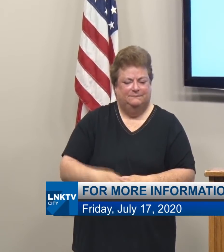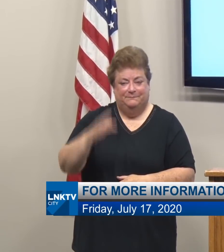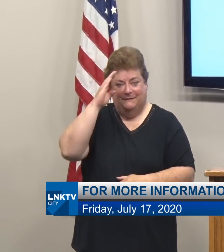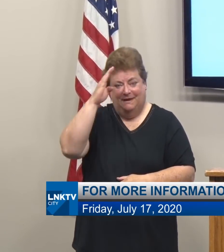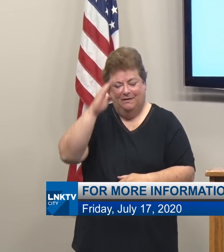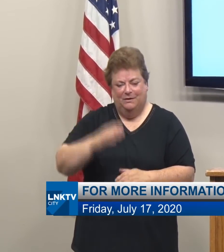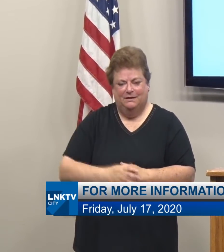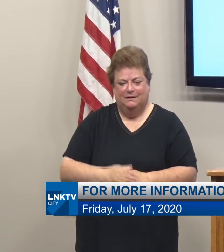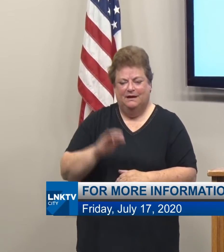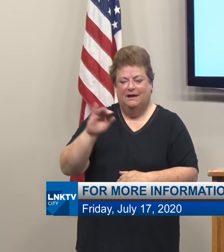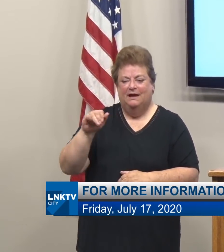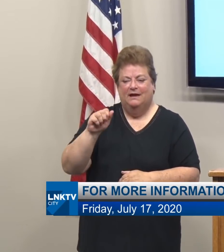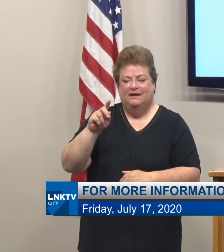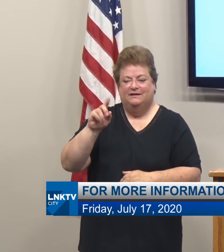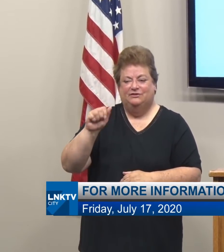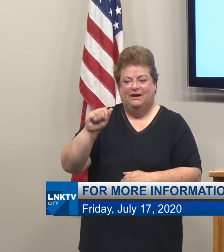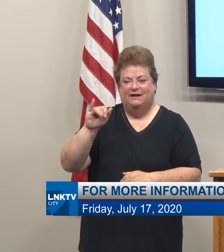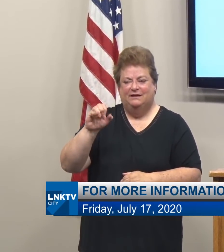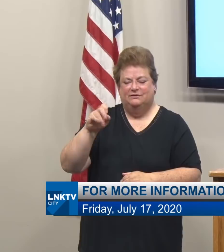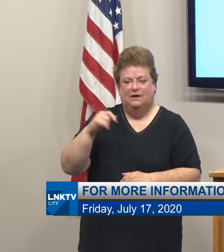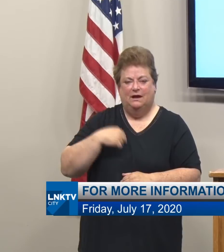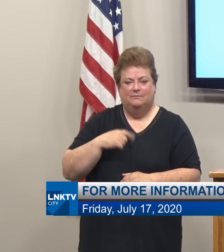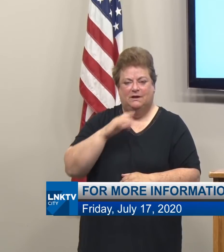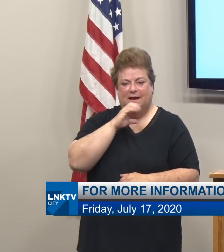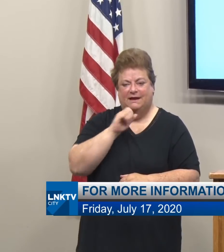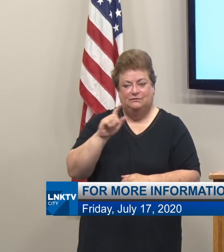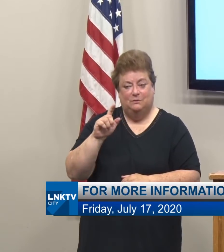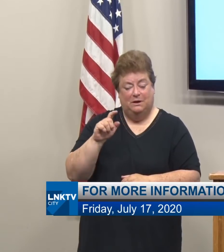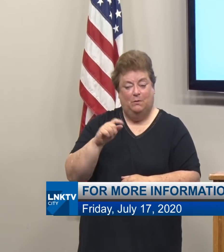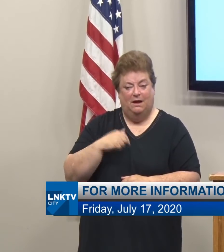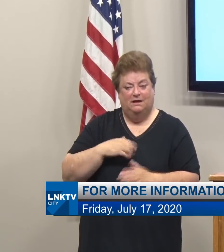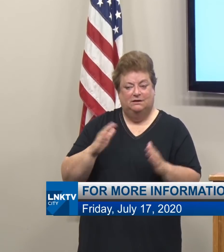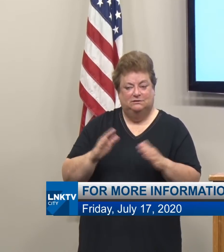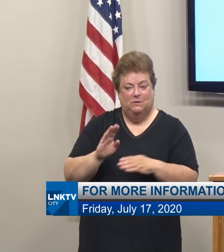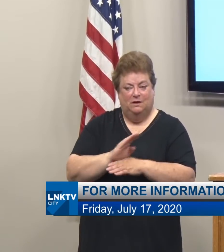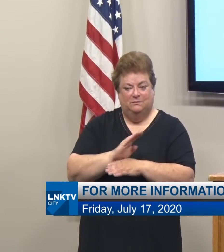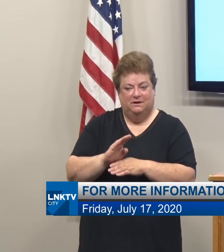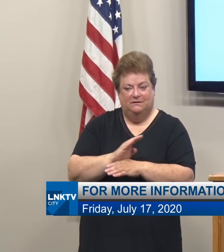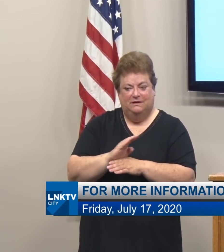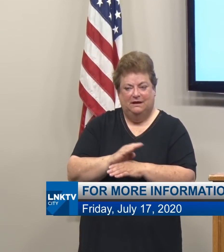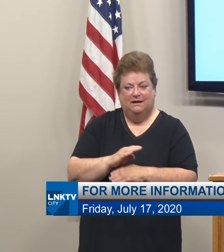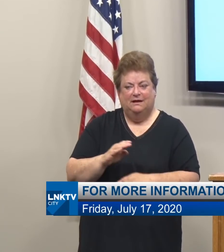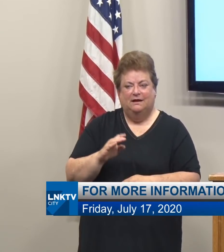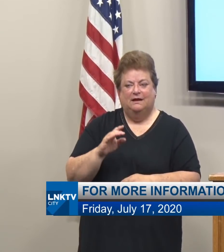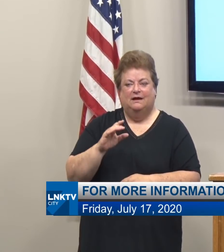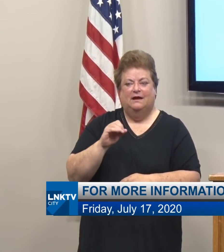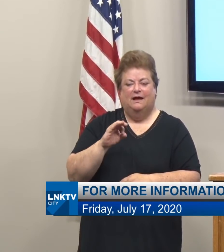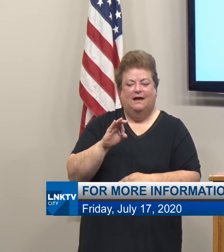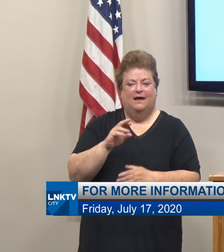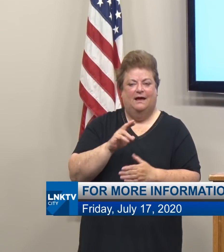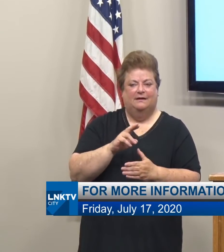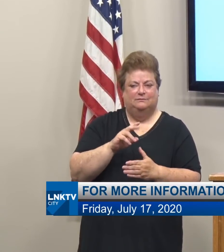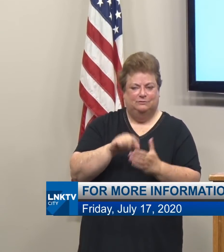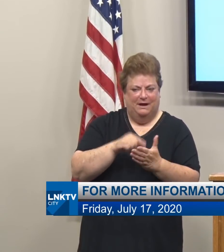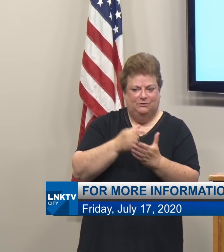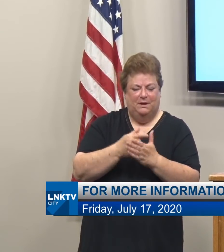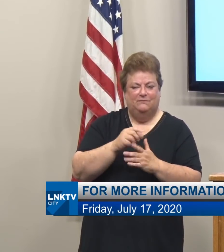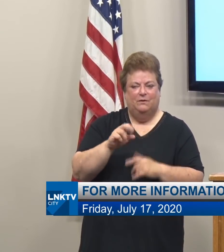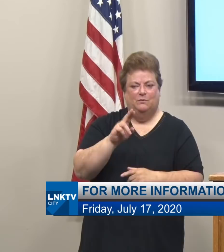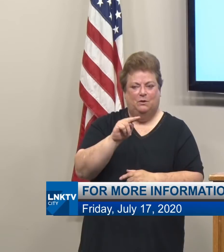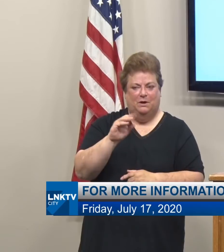Hello, my name is Jada Jackson, and I am a 21-year-old small business owner, 2019 University of Nebraska at Omaha graduate, and a Lincoln